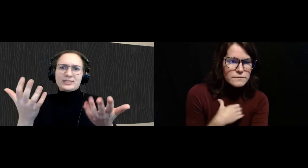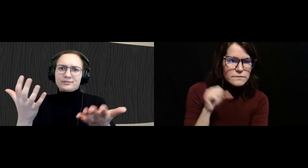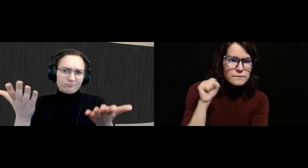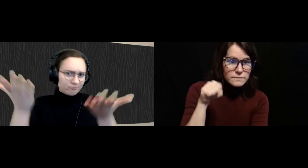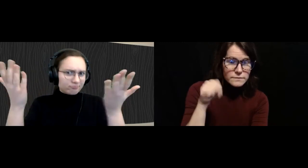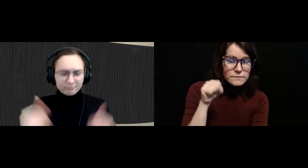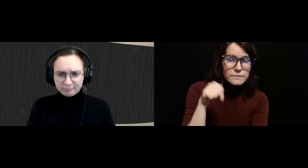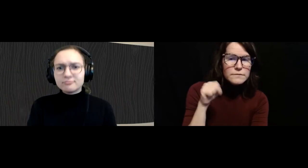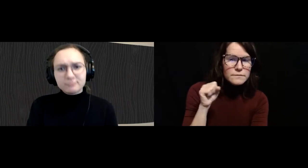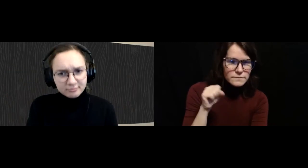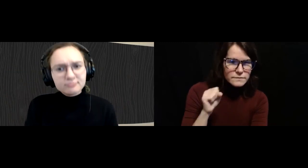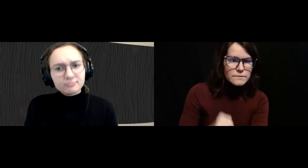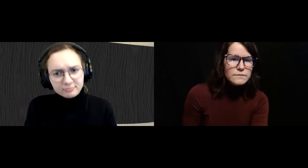for deafblind resources.